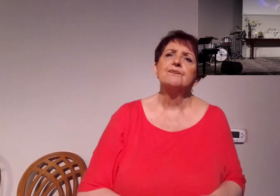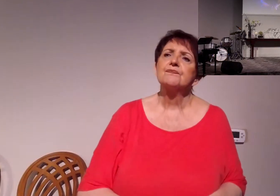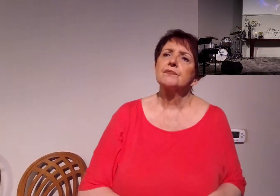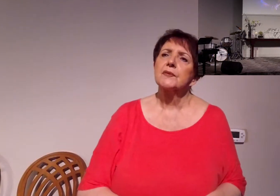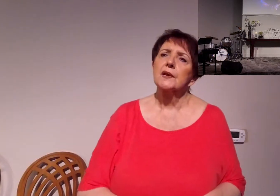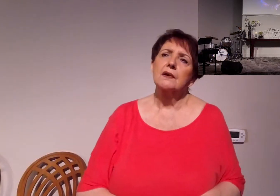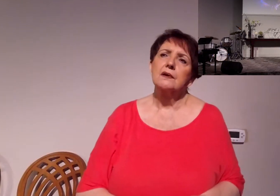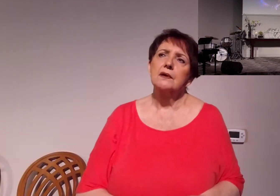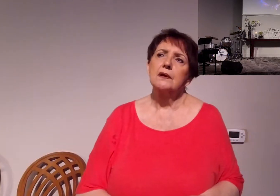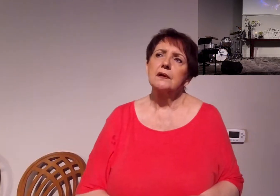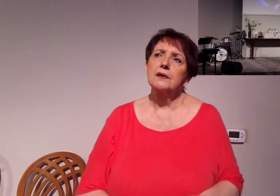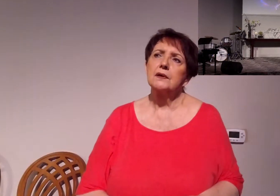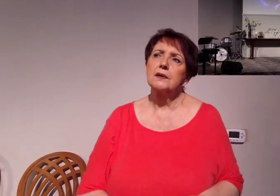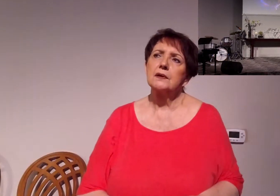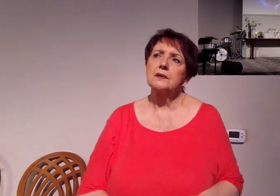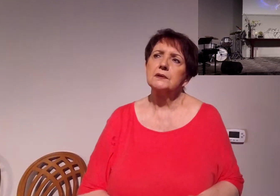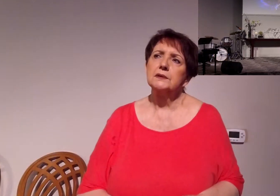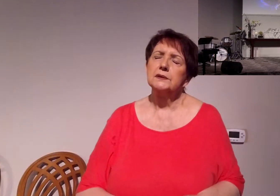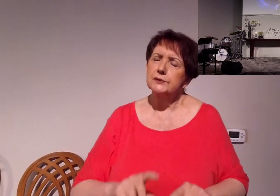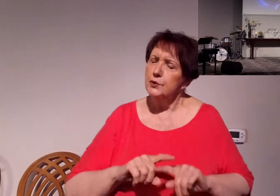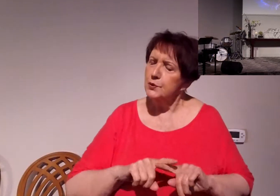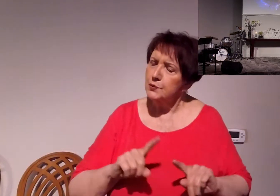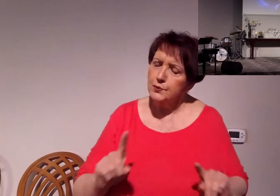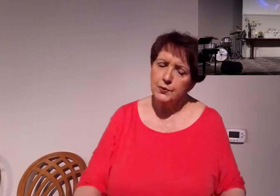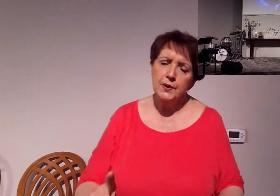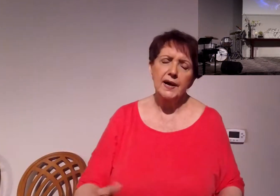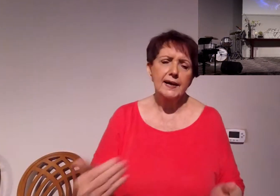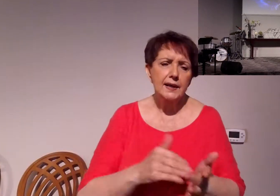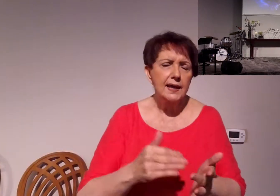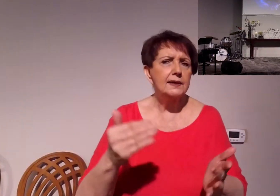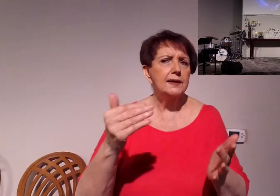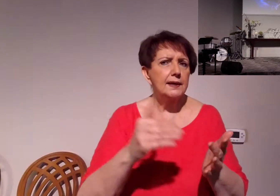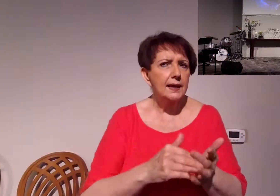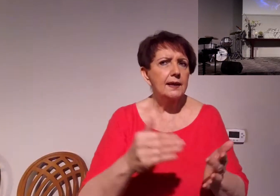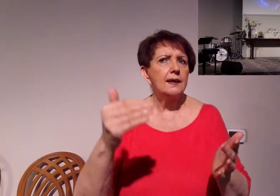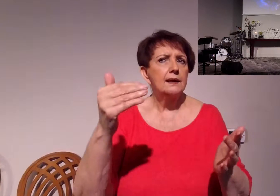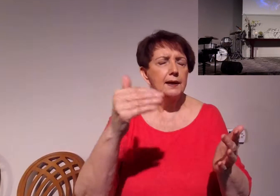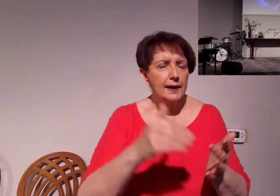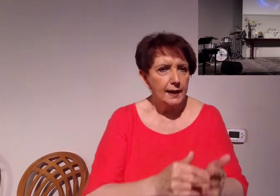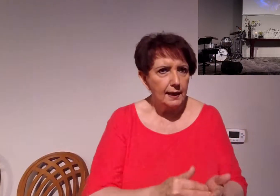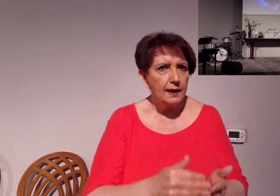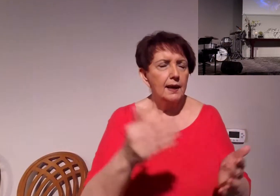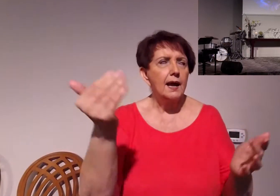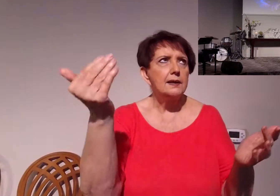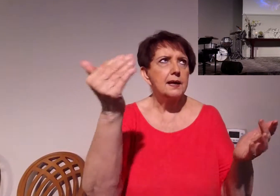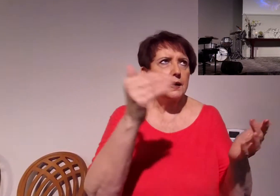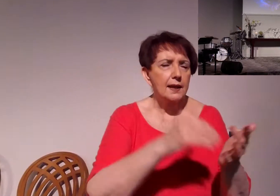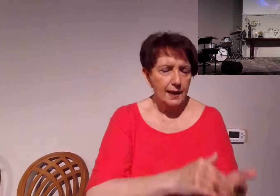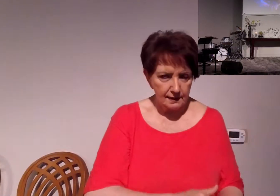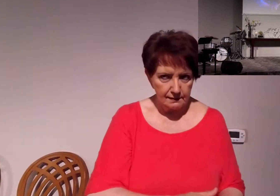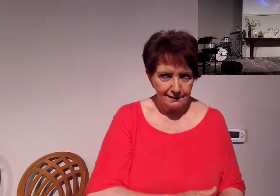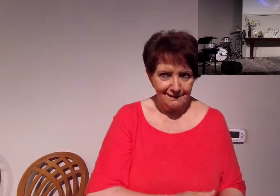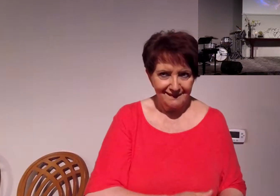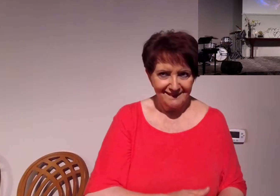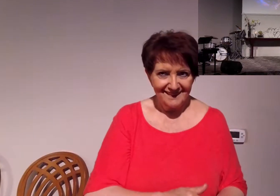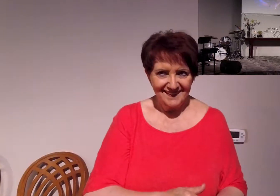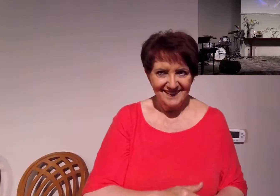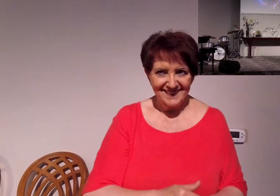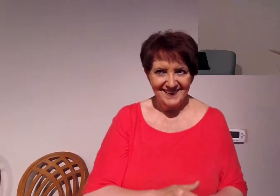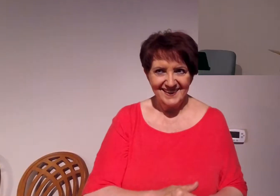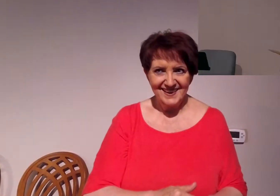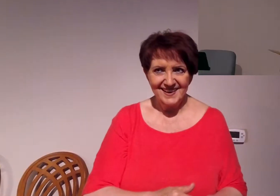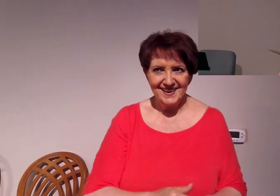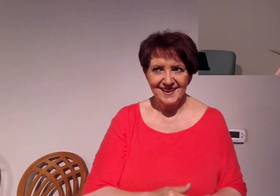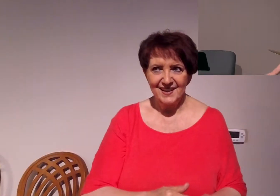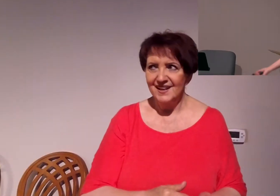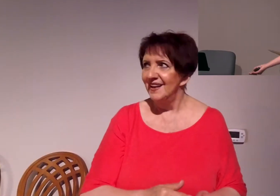what's so extraordinary is that over and over and over and over and over again, where does